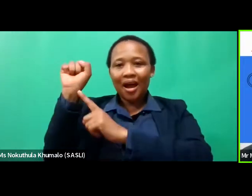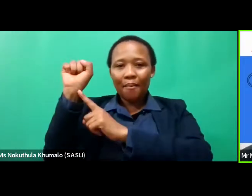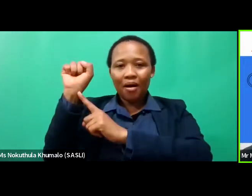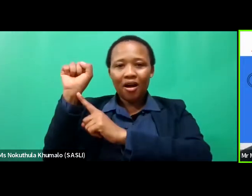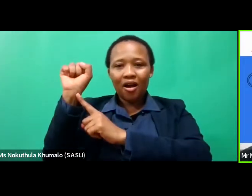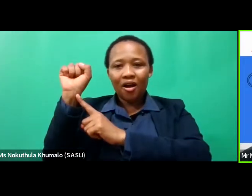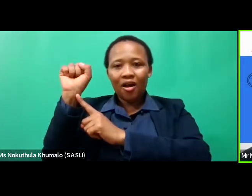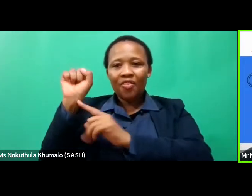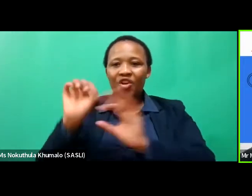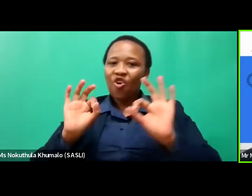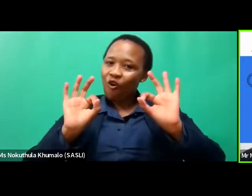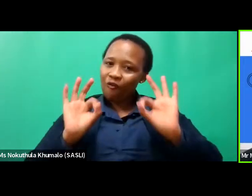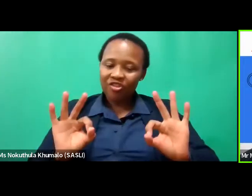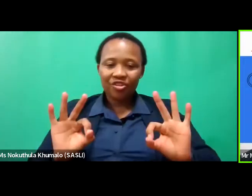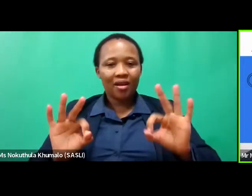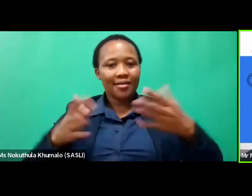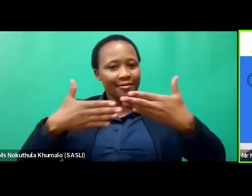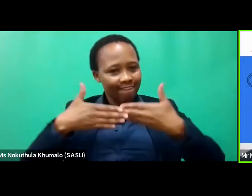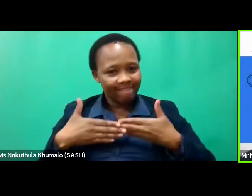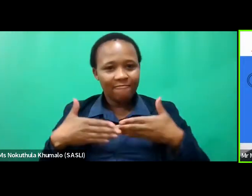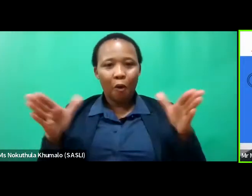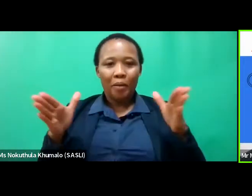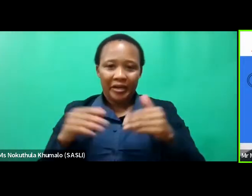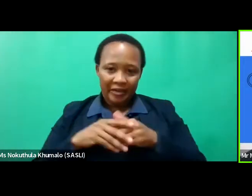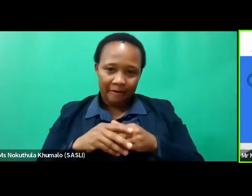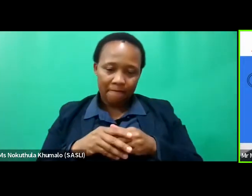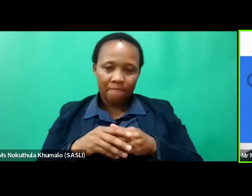So let us now move on to the panel discussion,